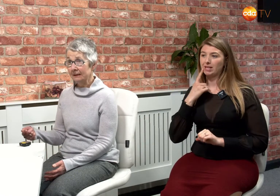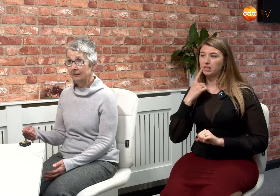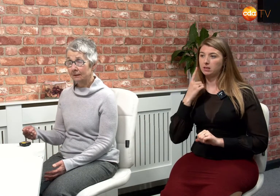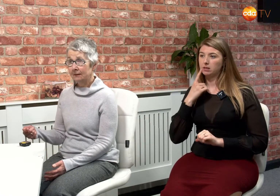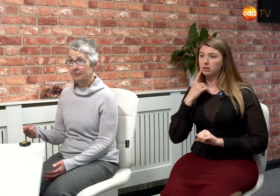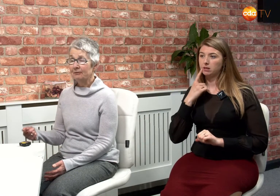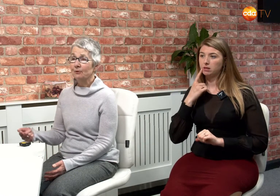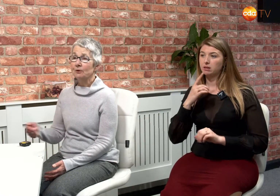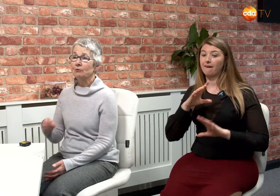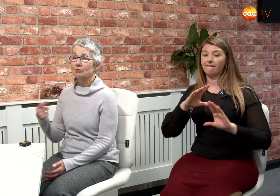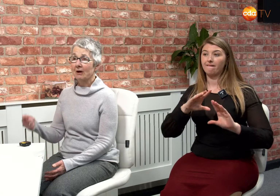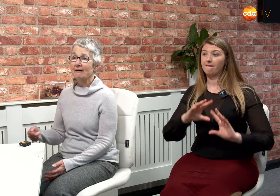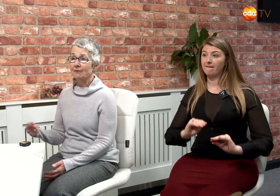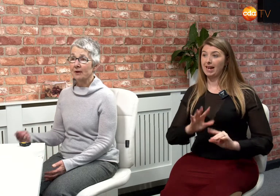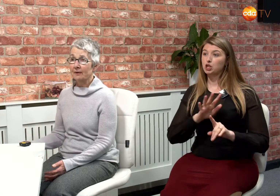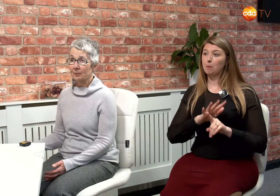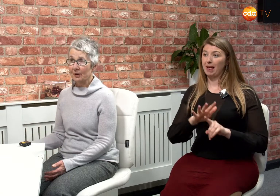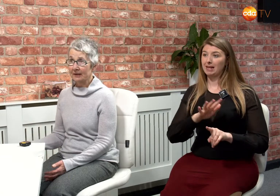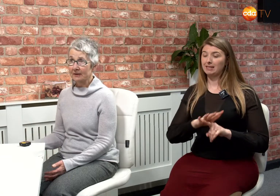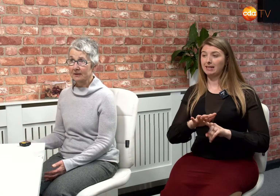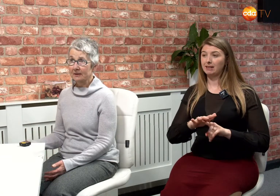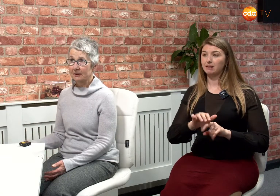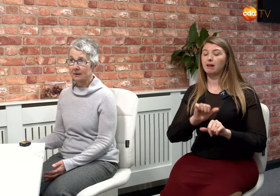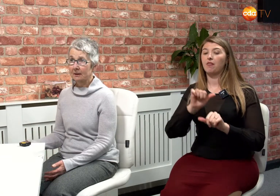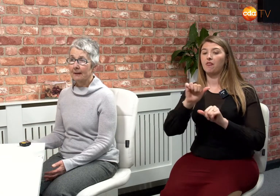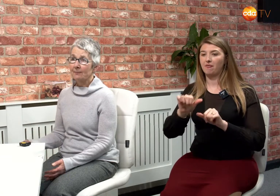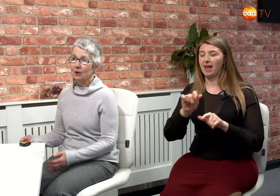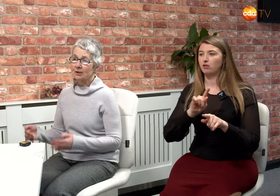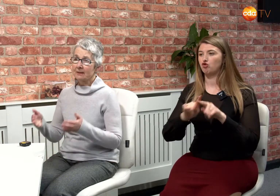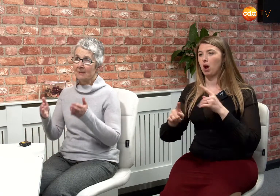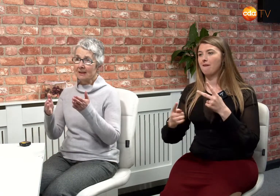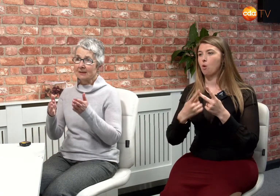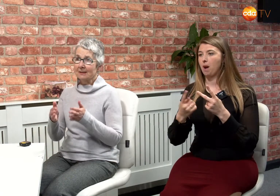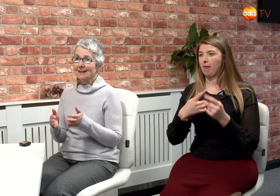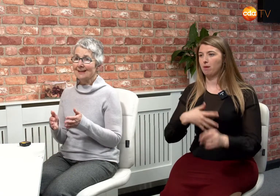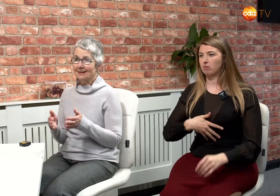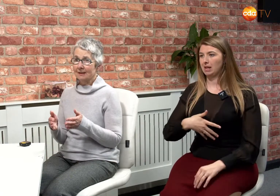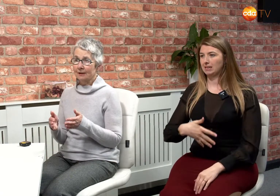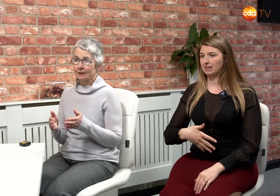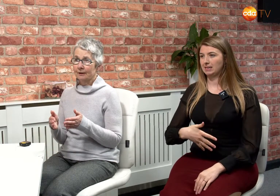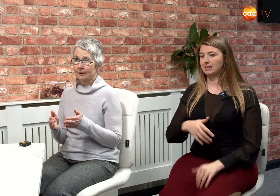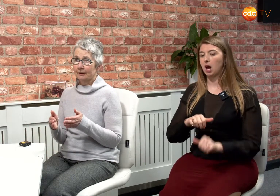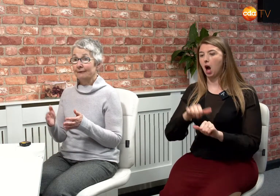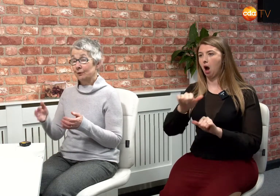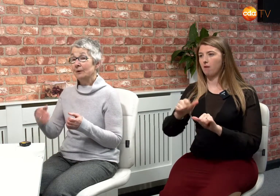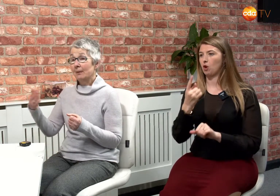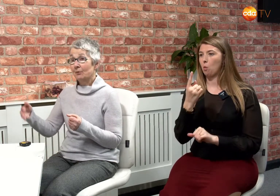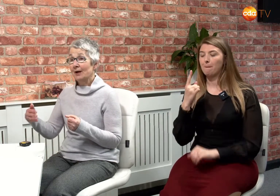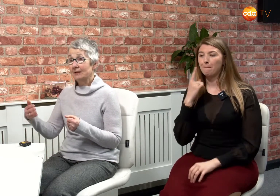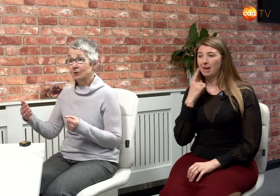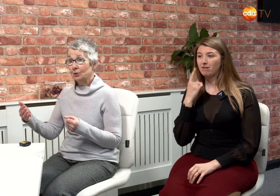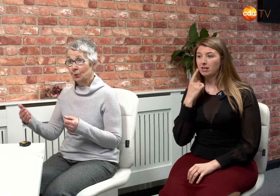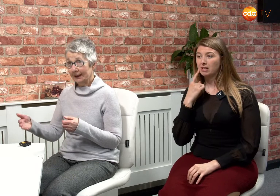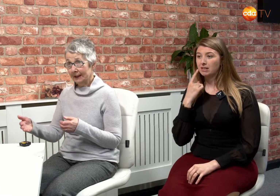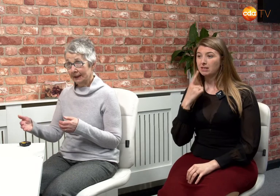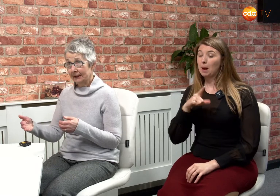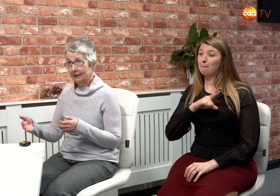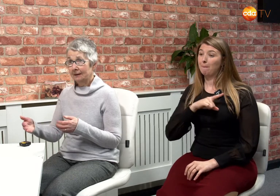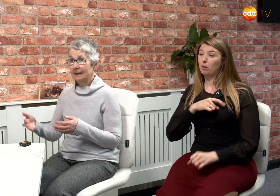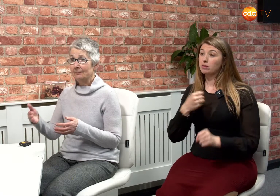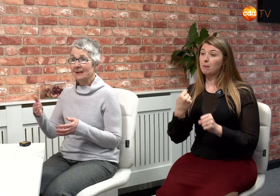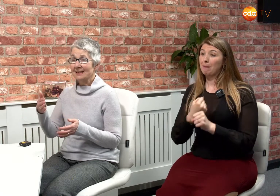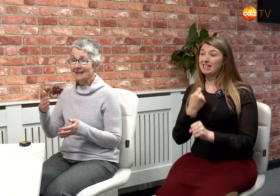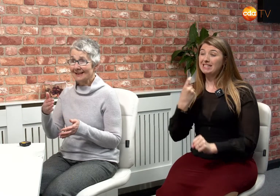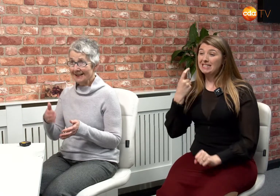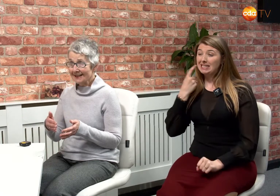finished bleeding before you try for another pregnancy, because it makes it easier. If you get pregnant